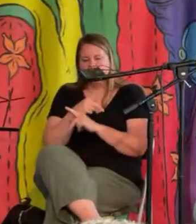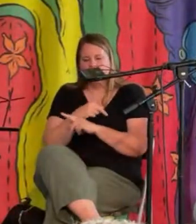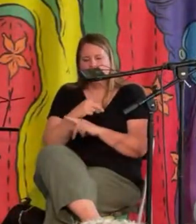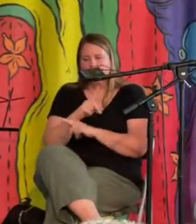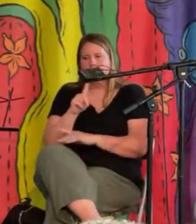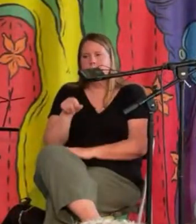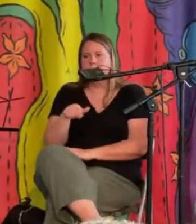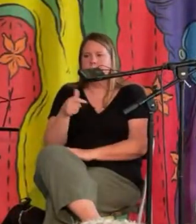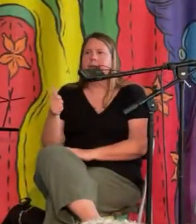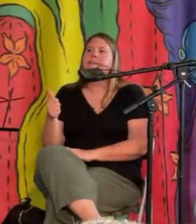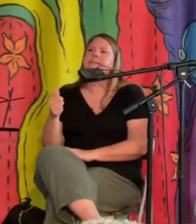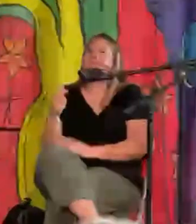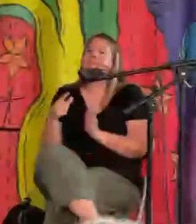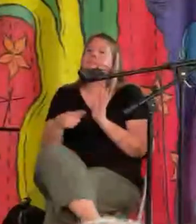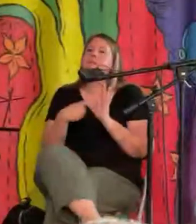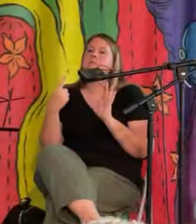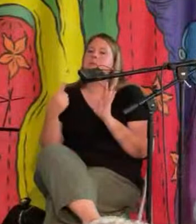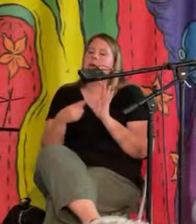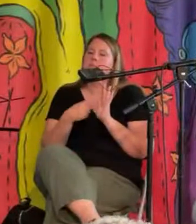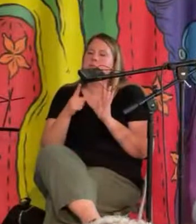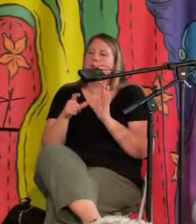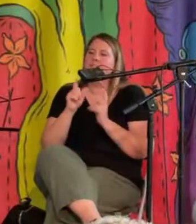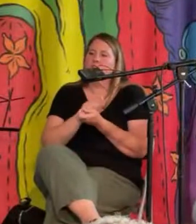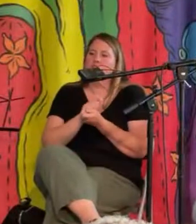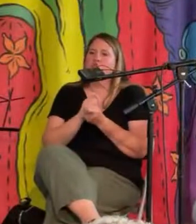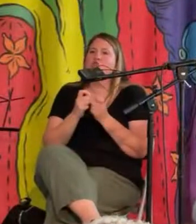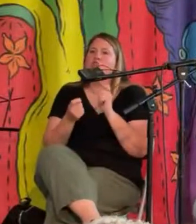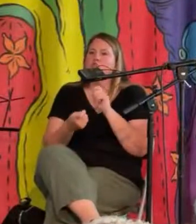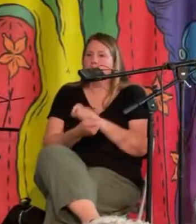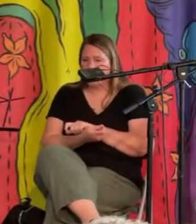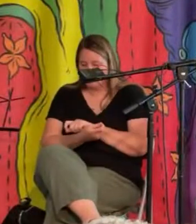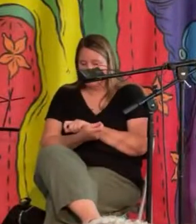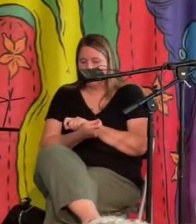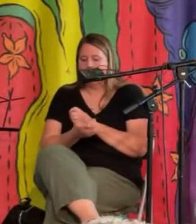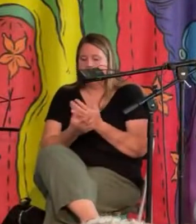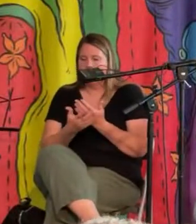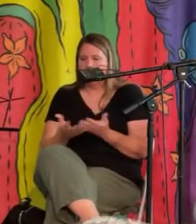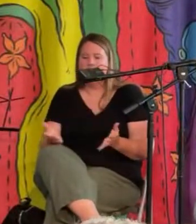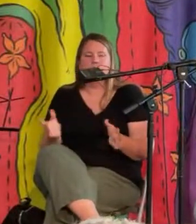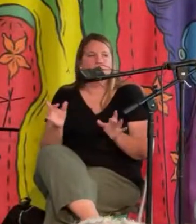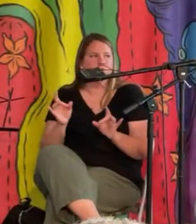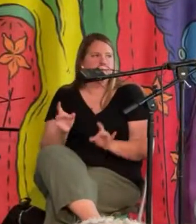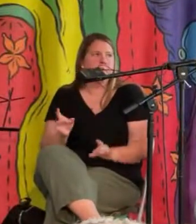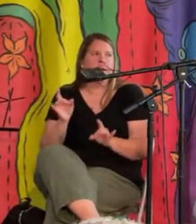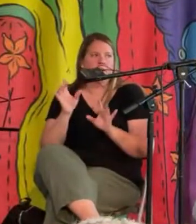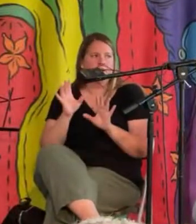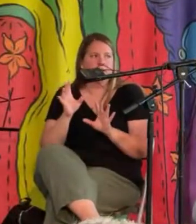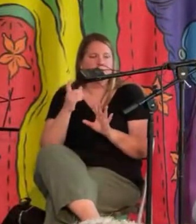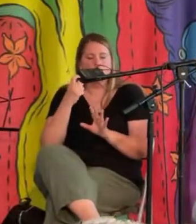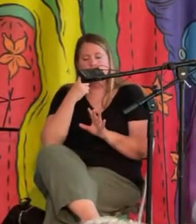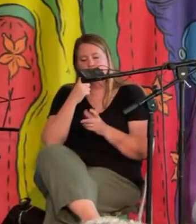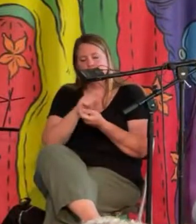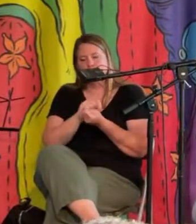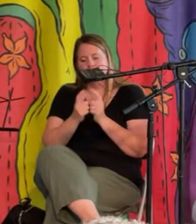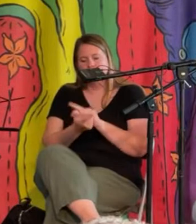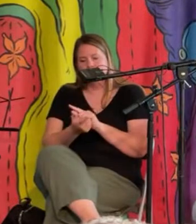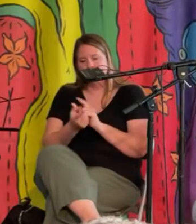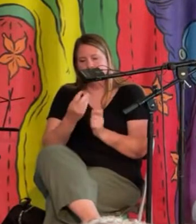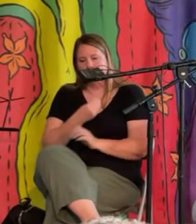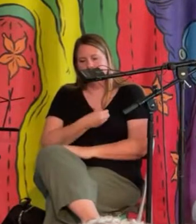else. You know, so sometimes you're in a position where you have to change things really dramatically. Or we just translated a poem